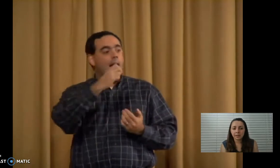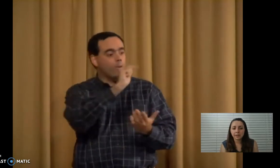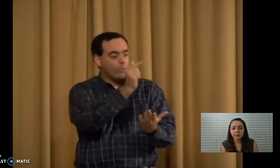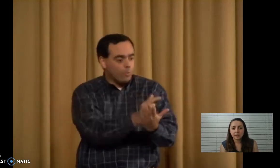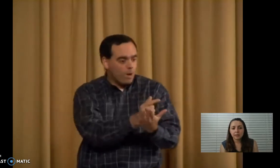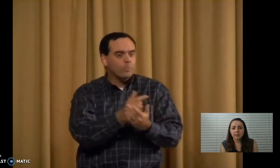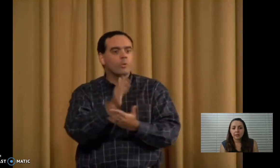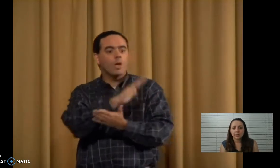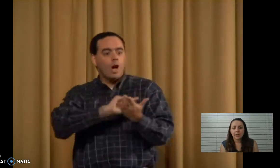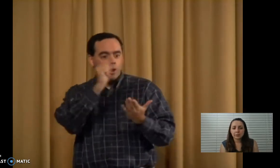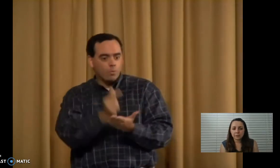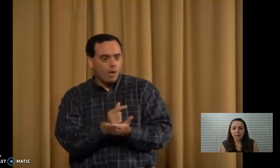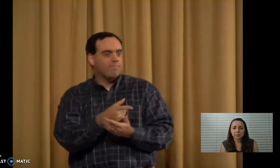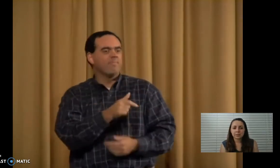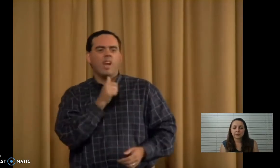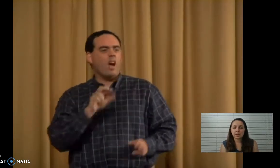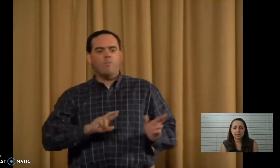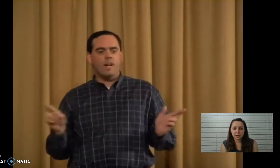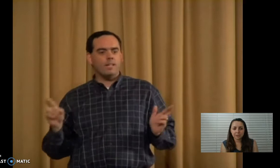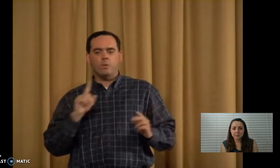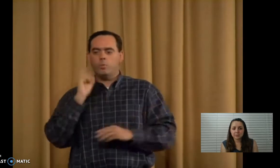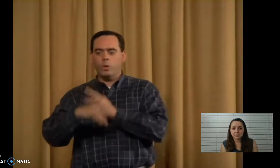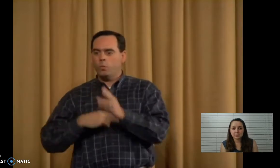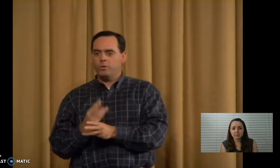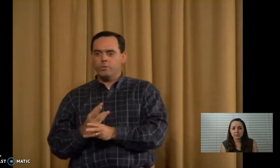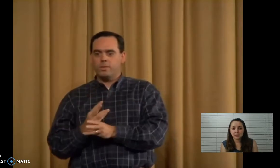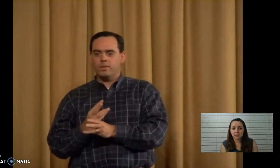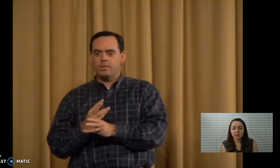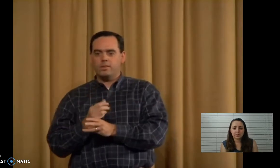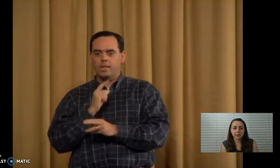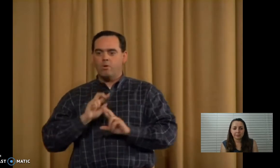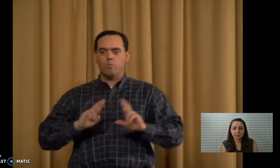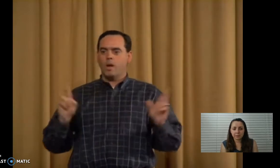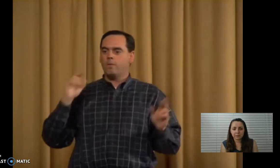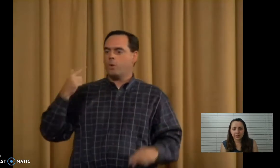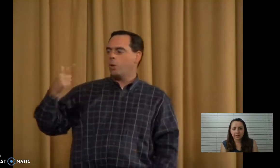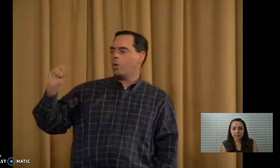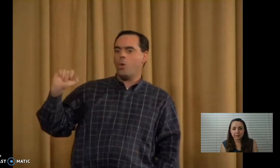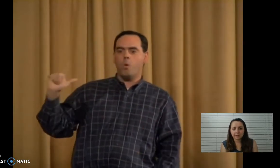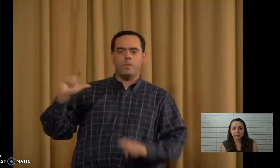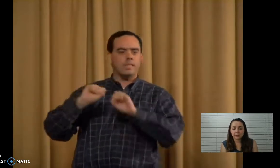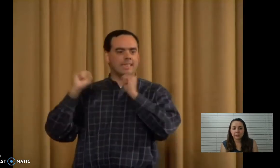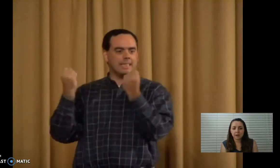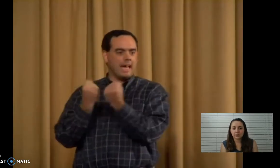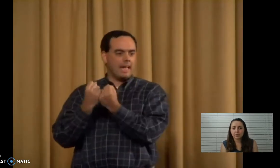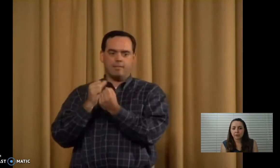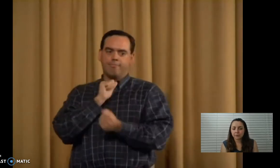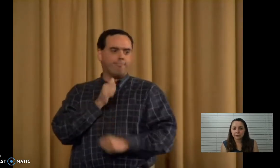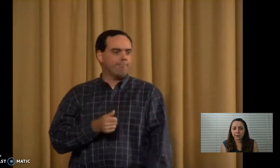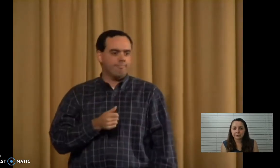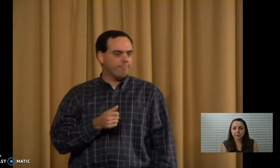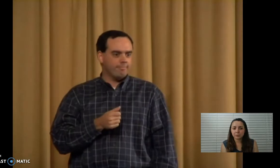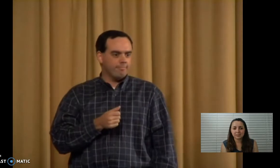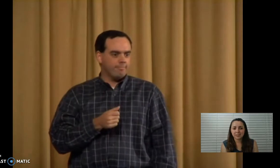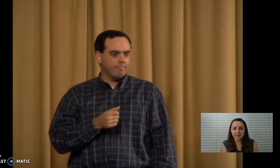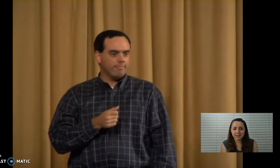he said, high school graduates, college graduates, are not ready for the world today, are not